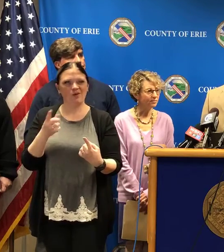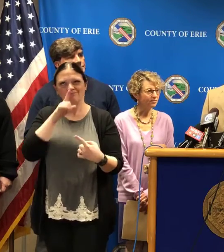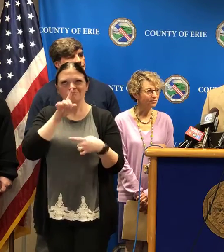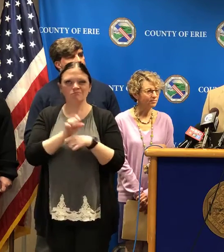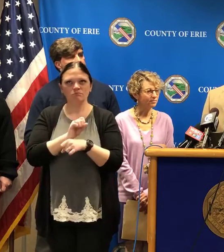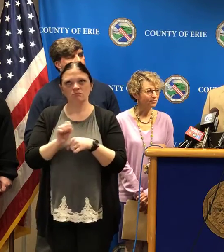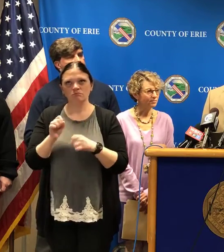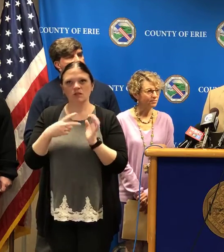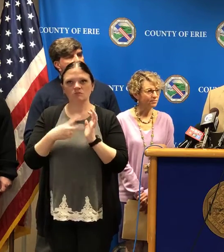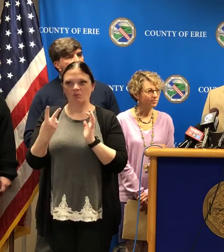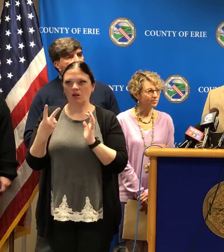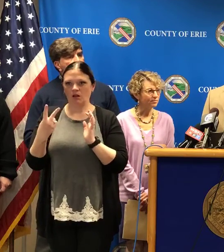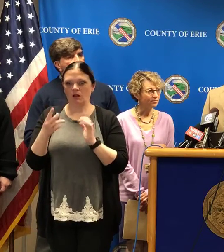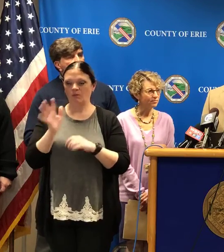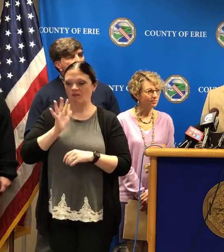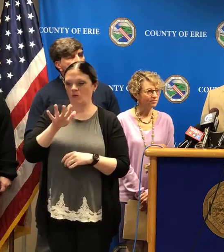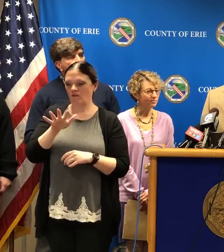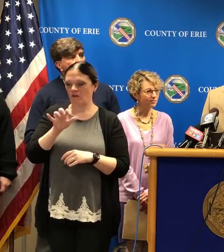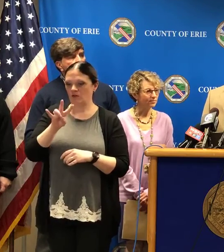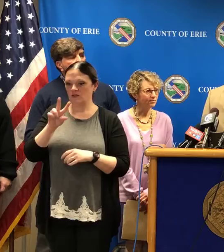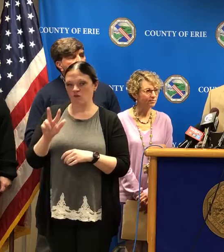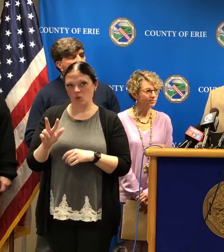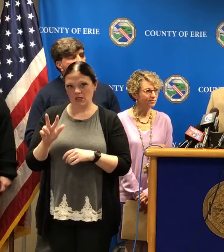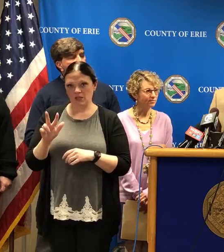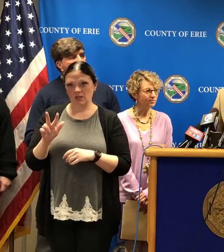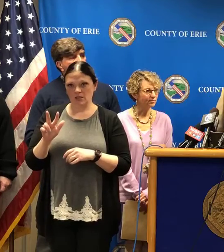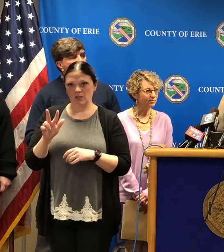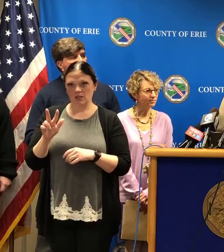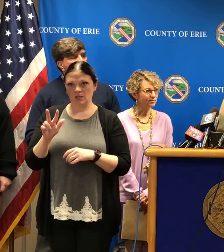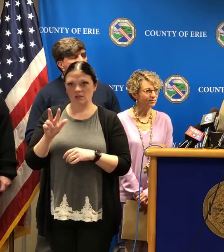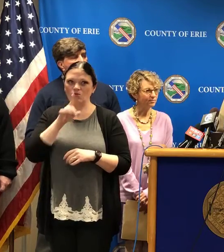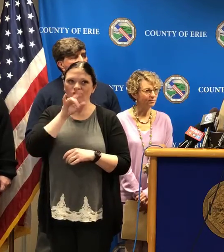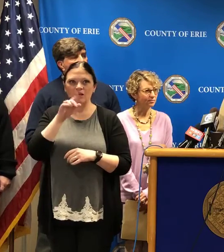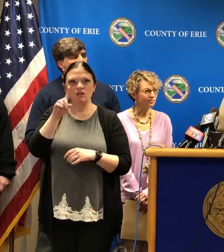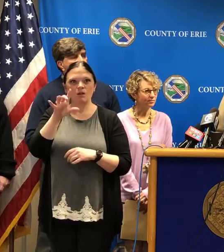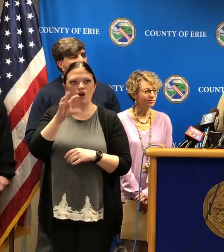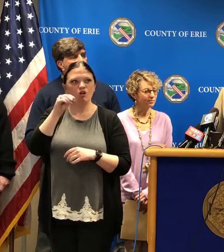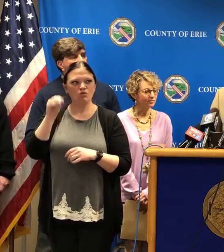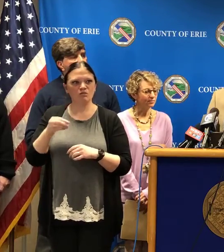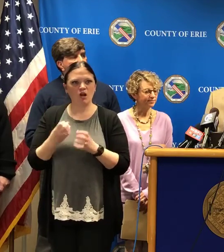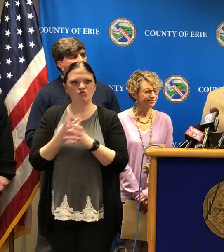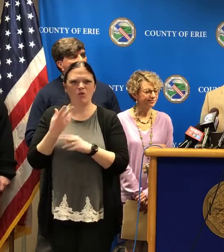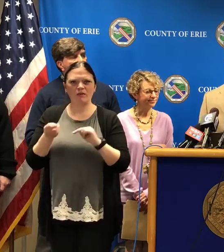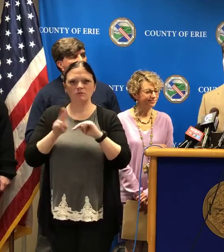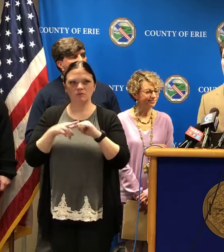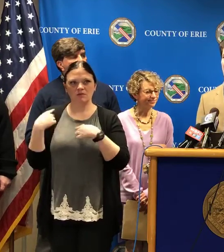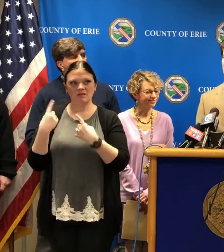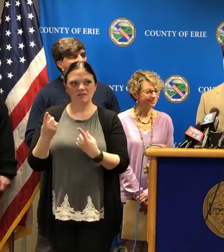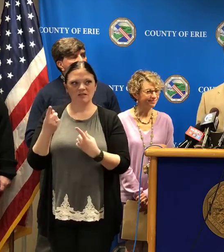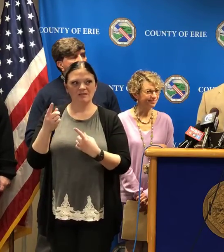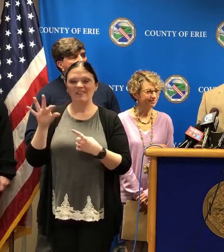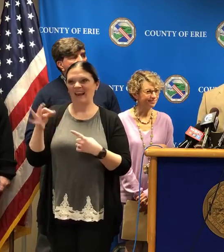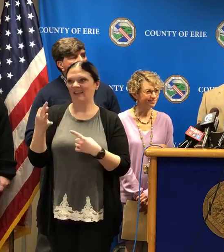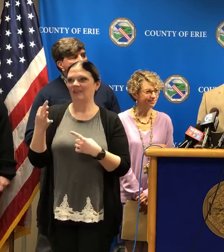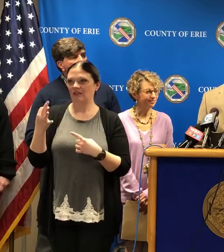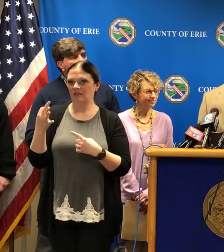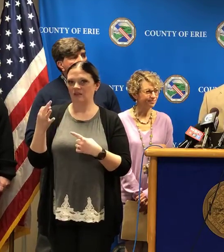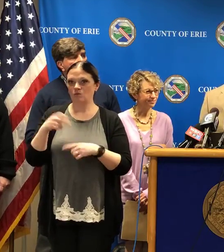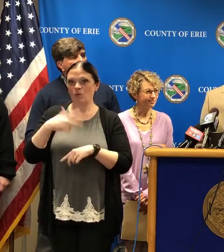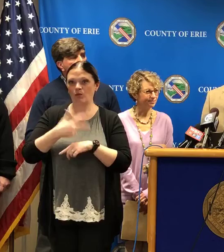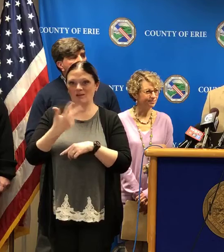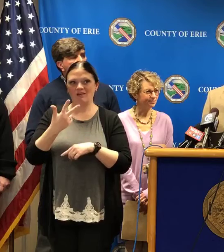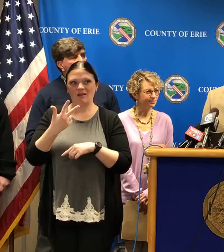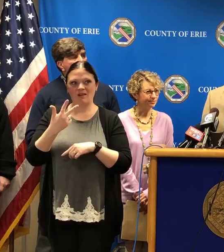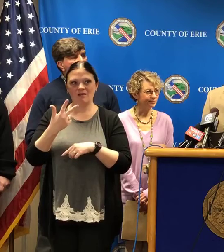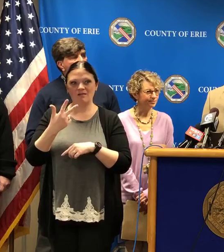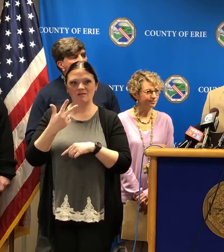it's been a doubling. It was 573, so it's really 100% growth since just the 9th. So in 3 days we've seen a doubling of the cases